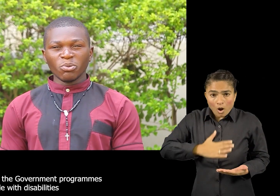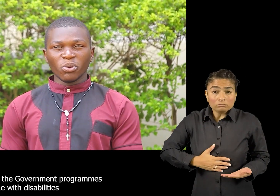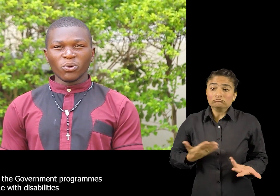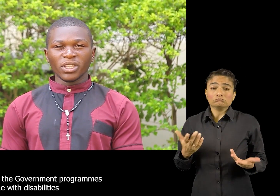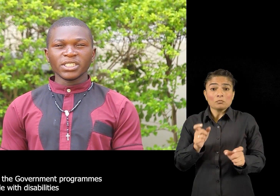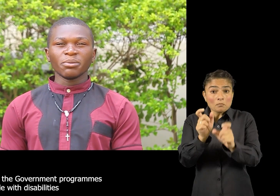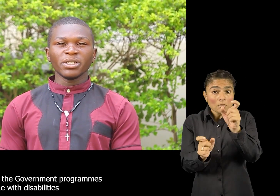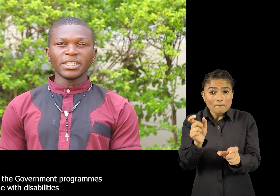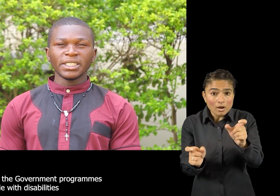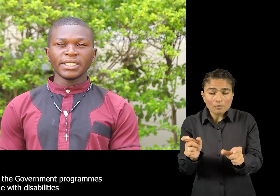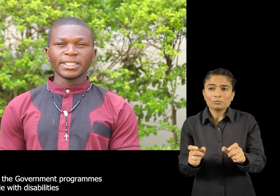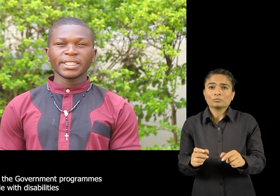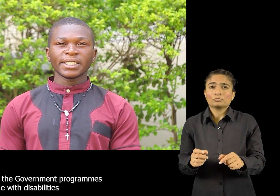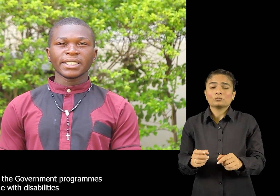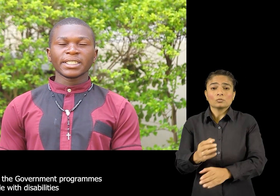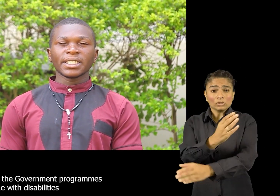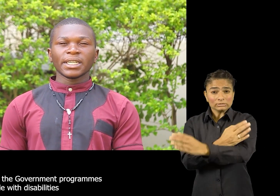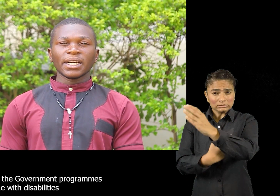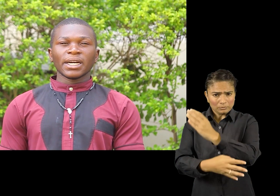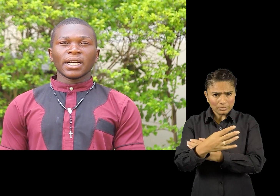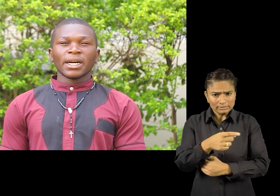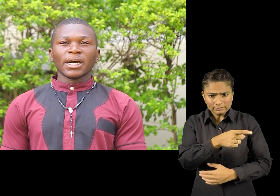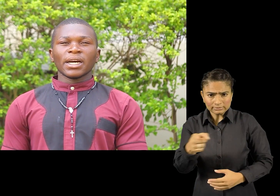wanting people with disabilities,